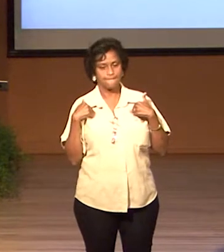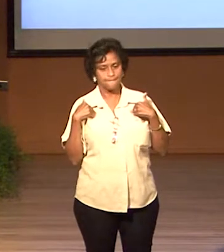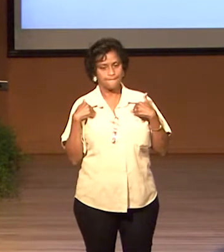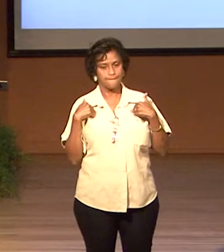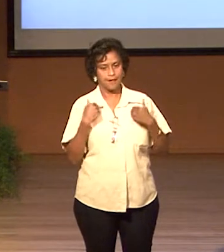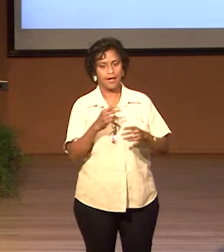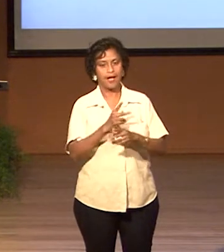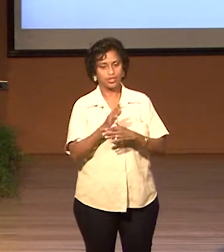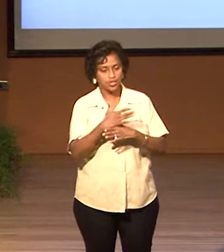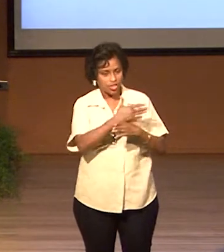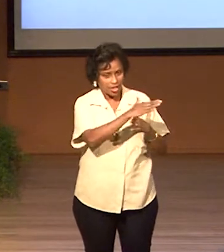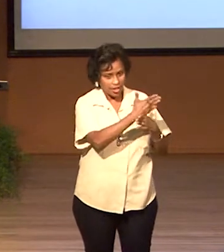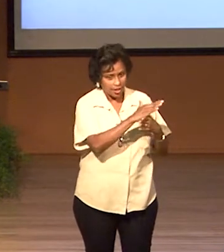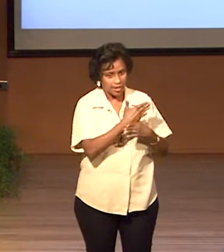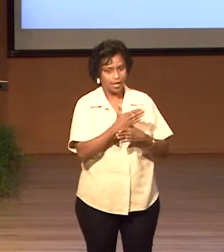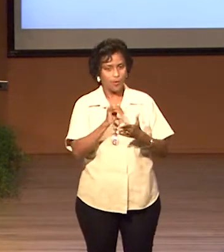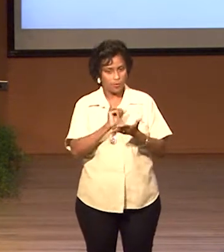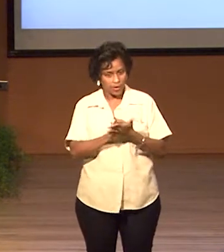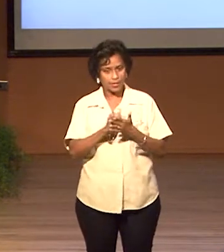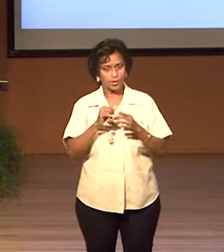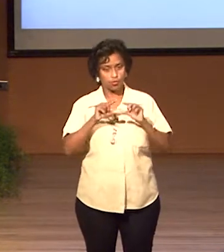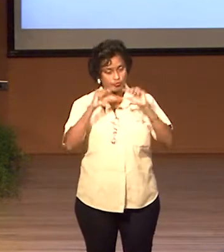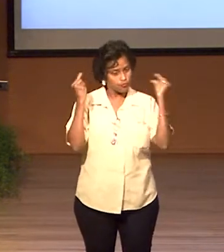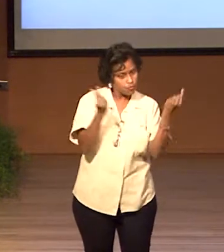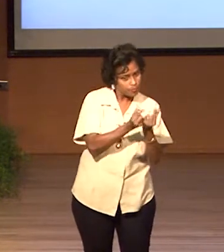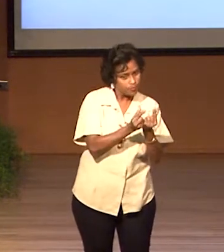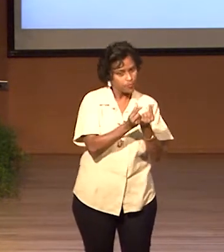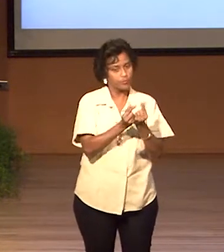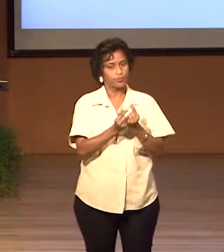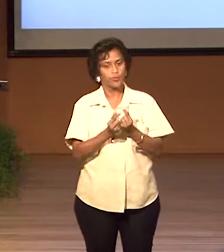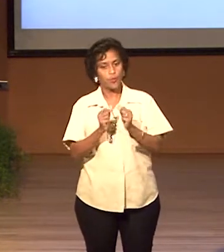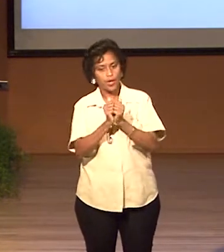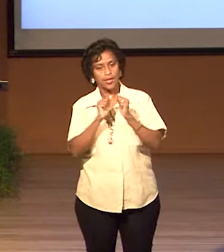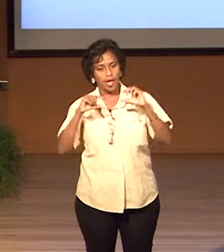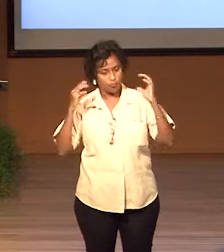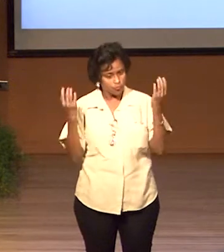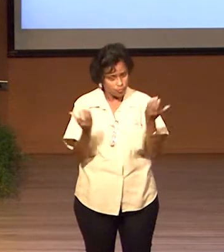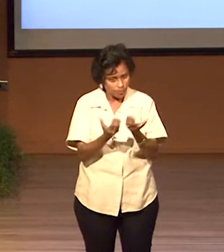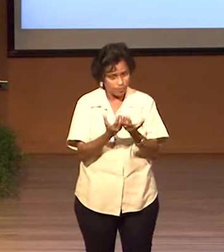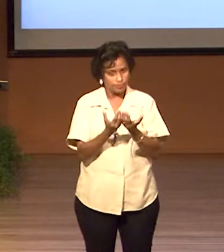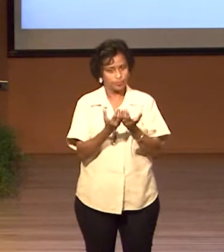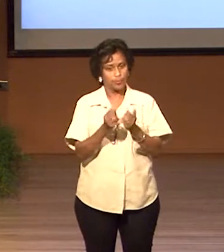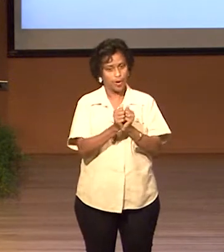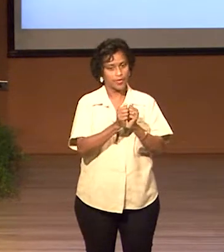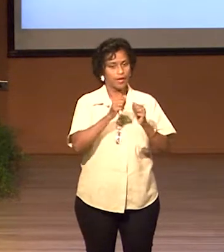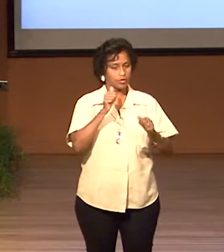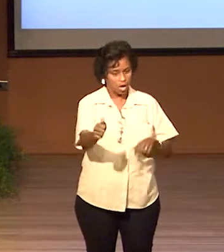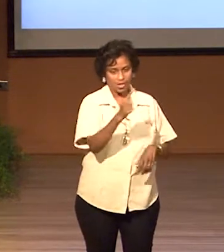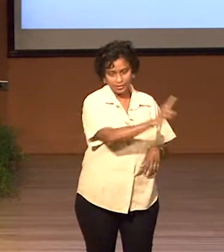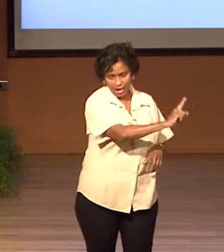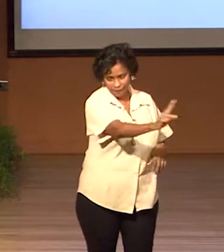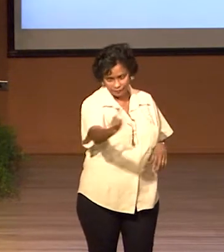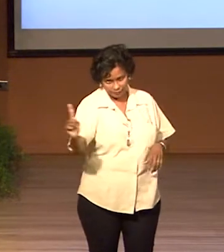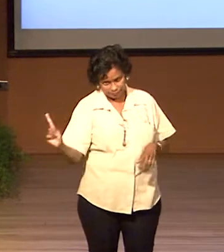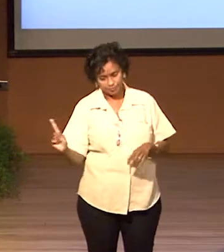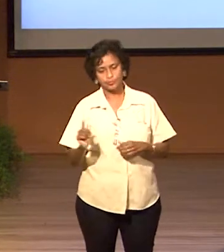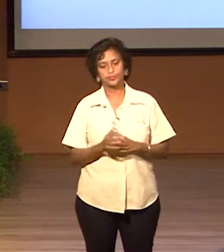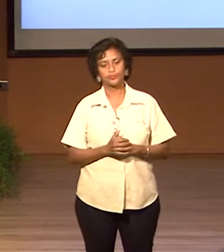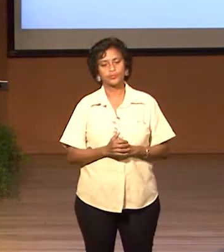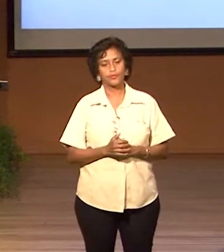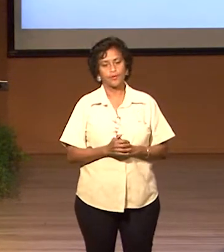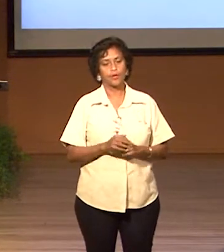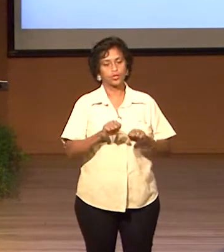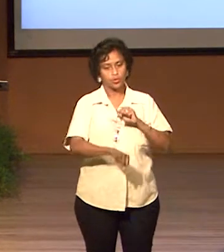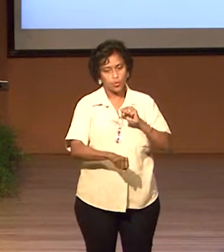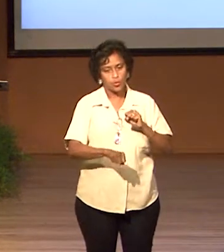more comfortable about that superiority, but recognizing that in celebrating ourselves, we would